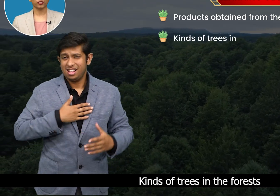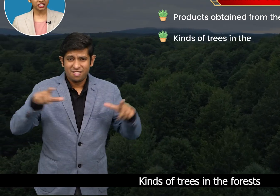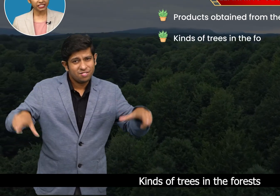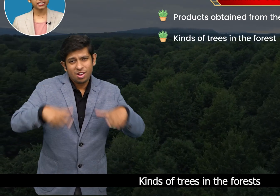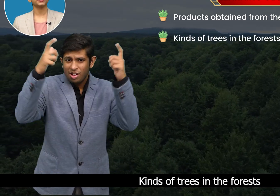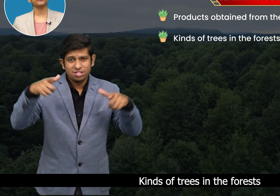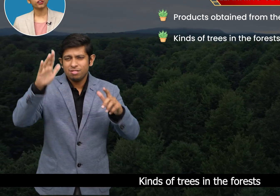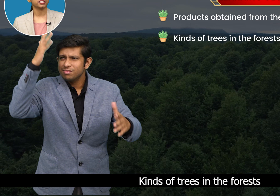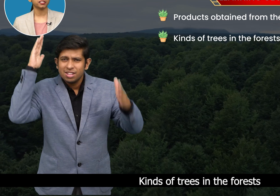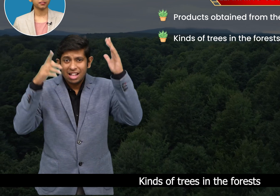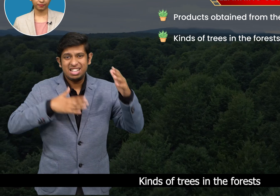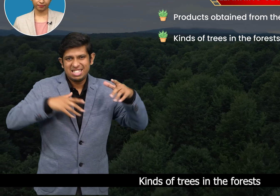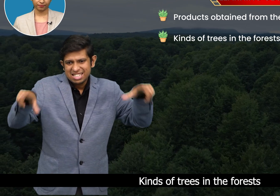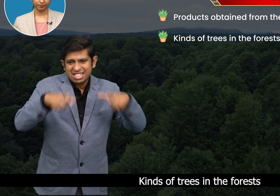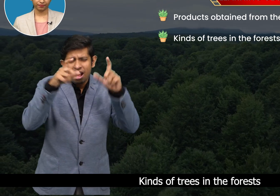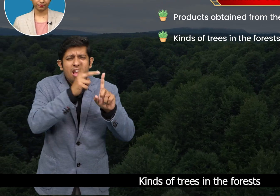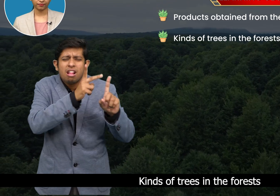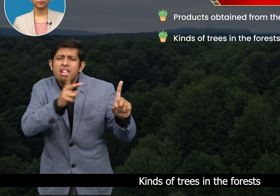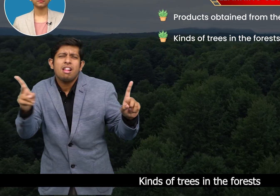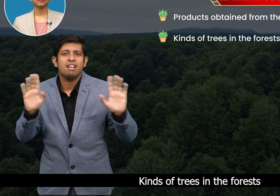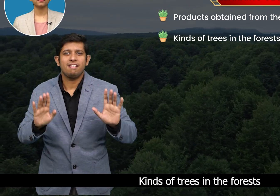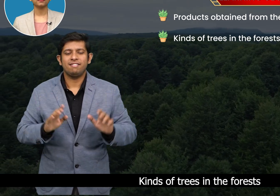Kinds of trees in the forest.